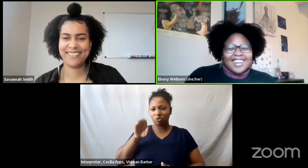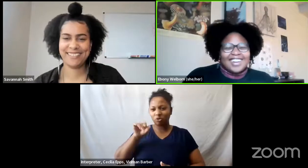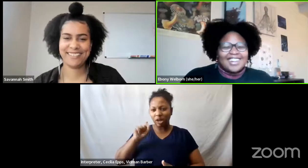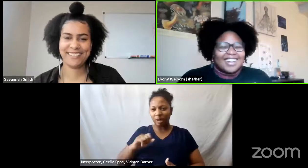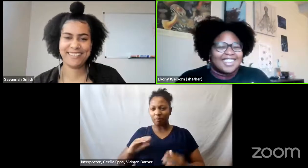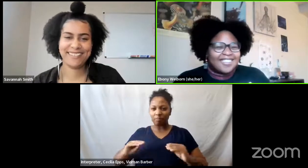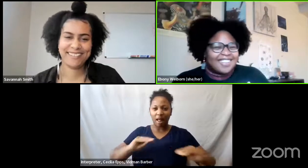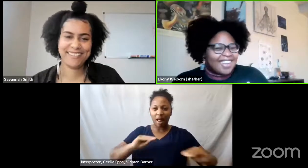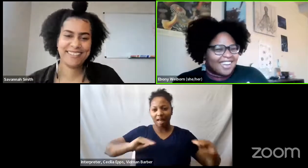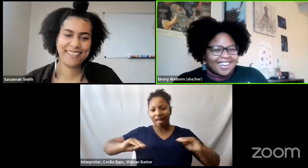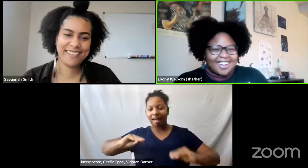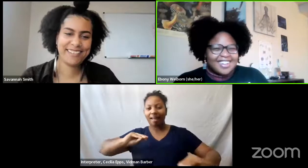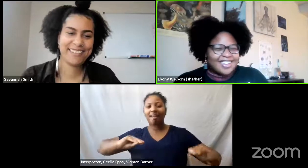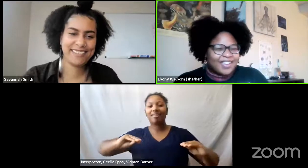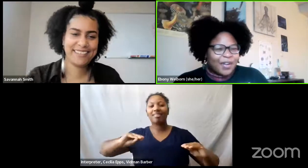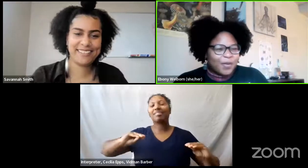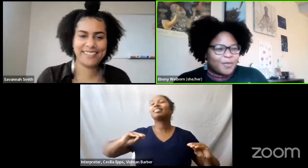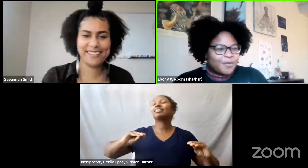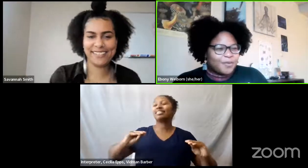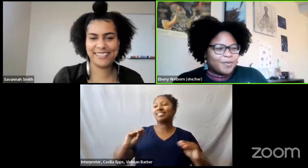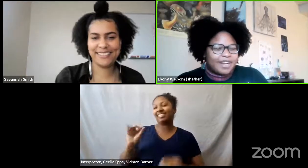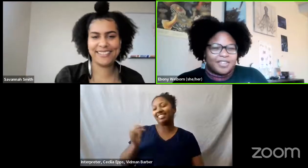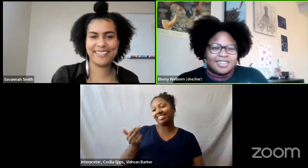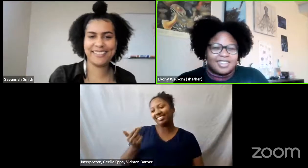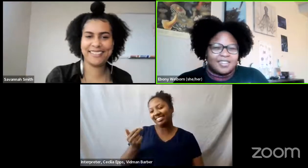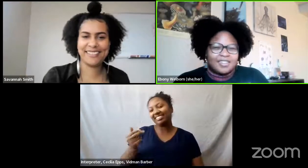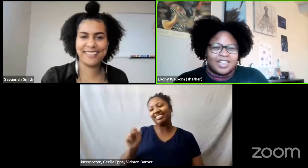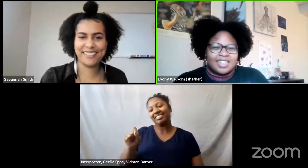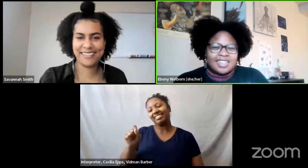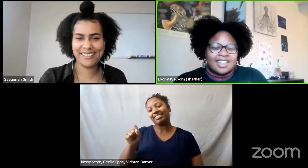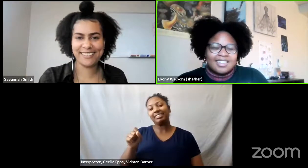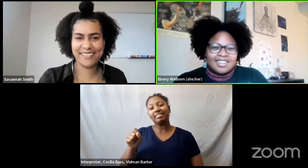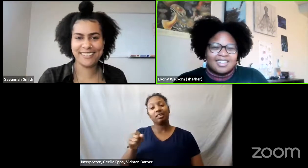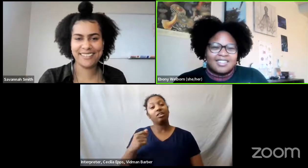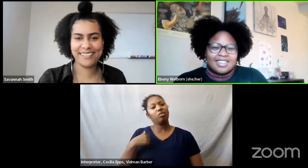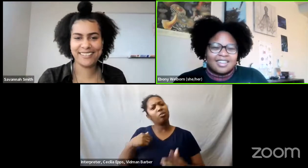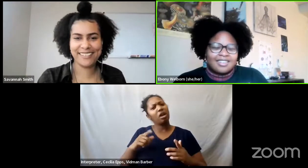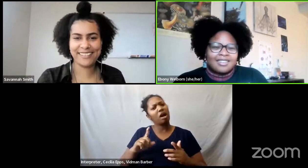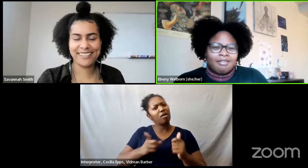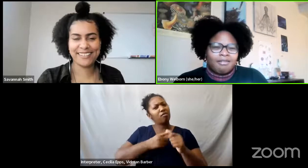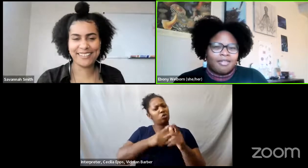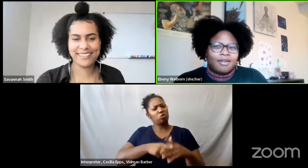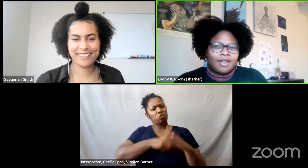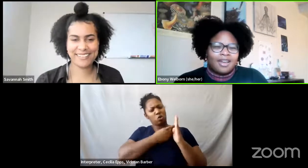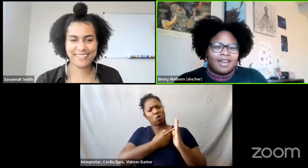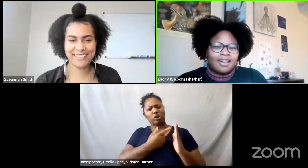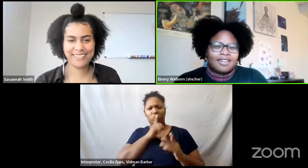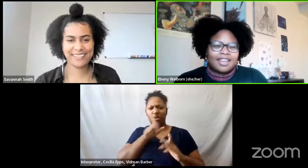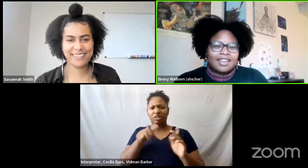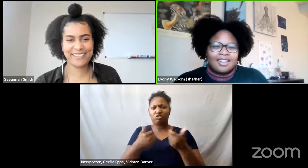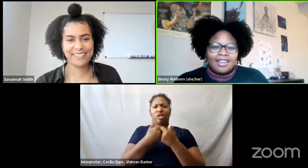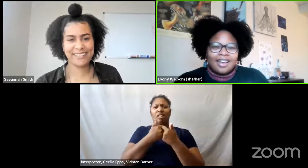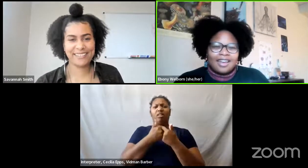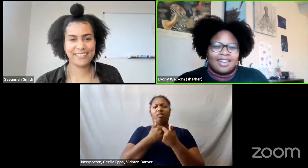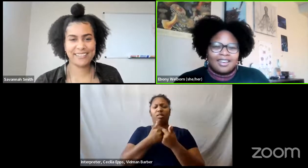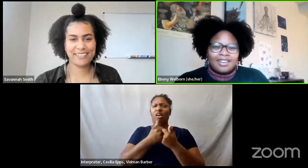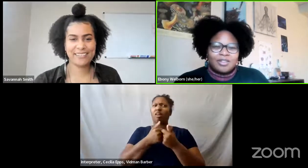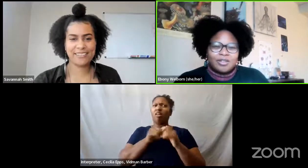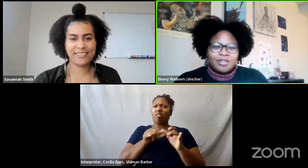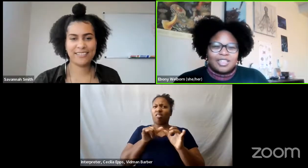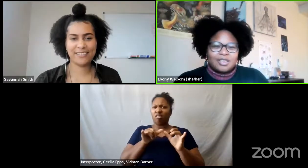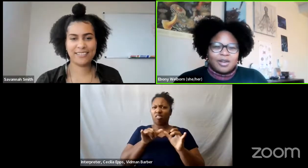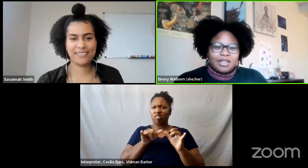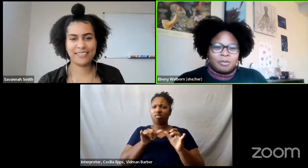I love that. Yeah, definitely. When I first did it, it was very challenging. I was like, oh yeah, like I